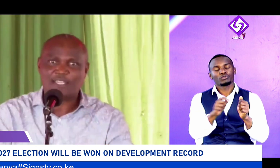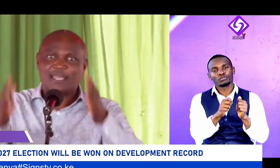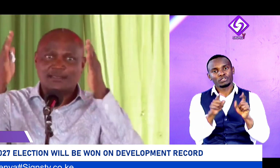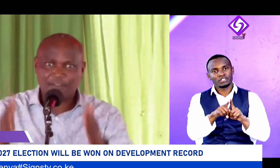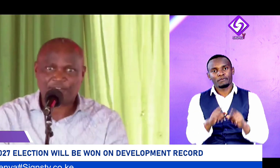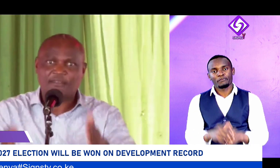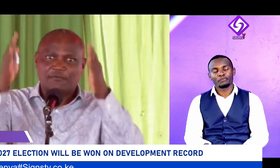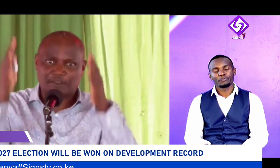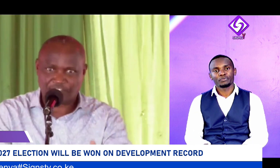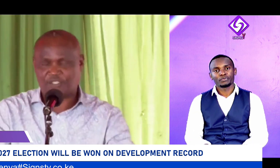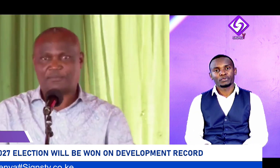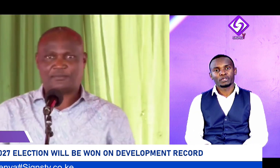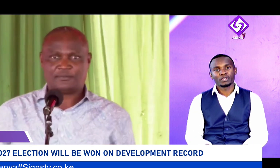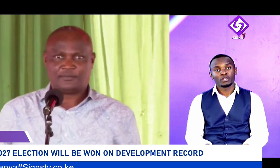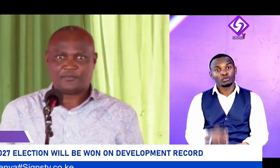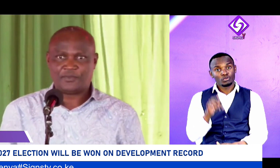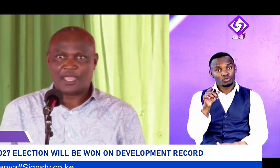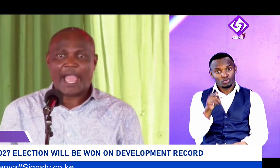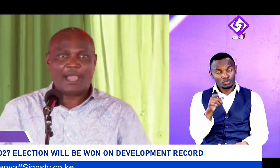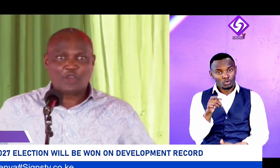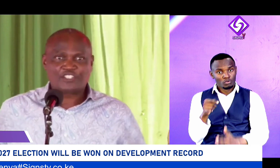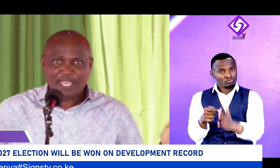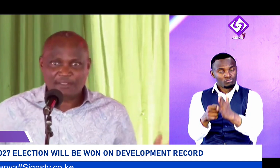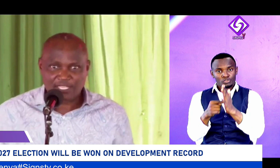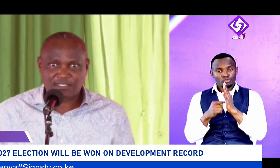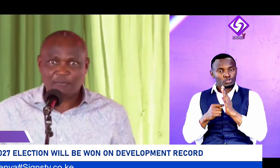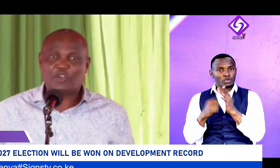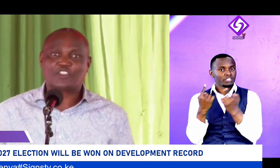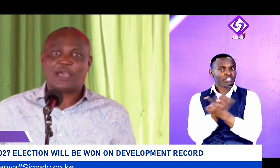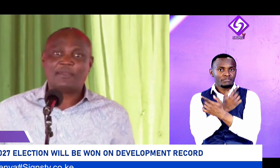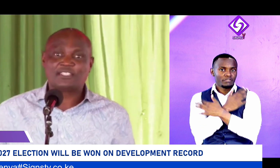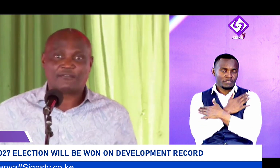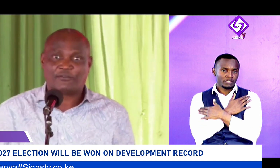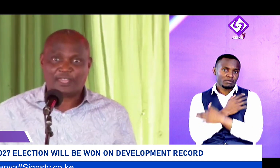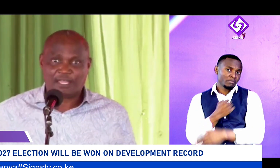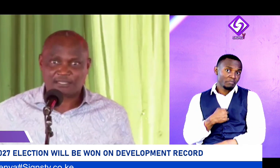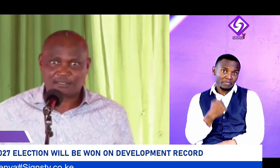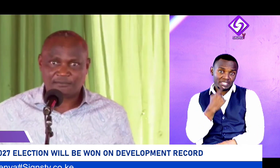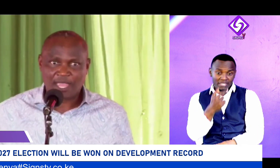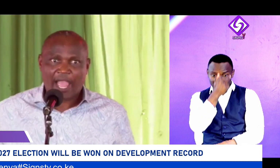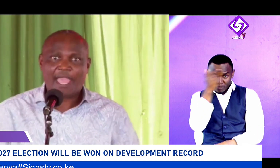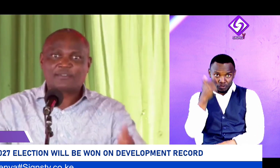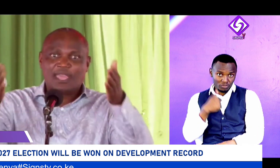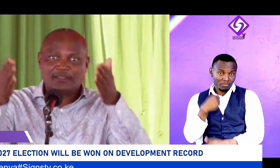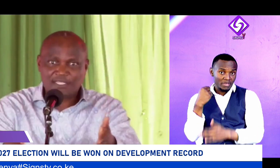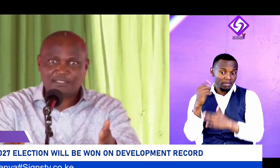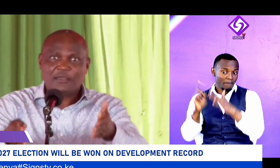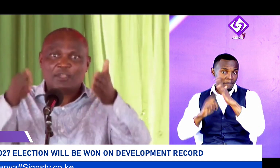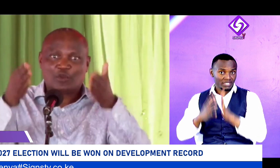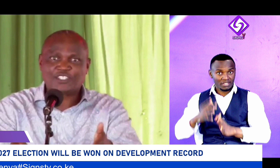a different friendship. I am not saying this because I'm Minister for Finance. I am saying this because I